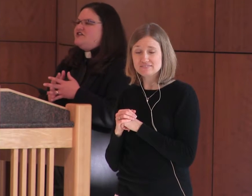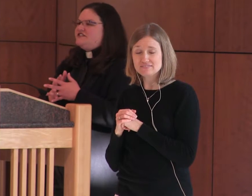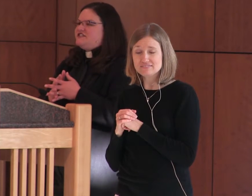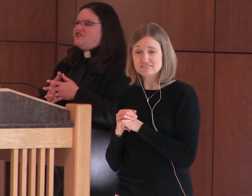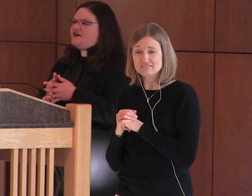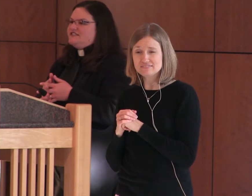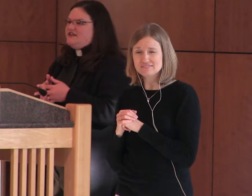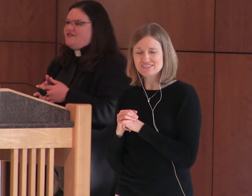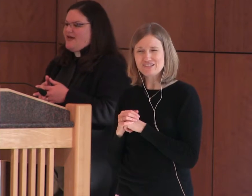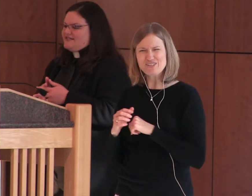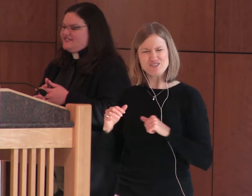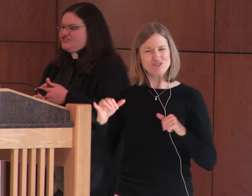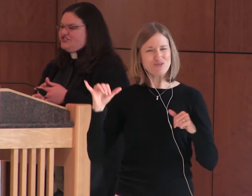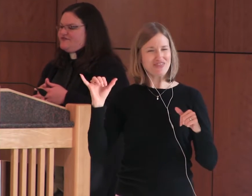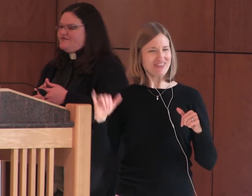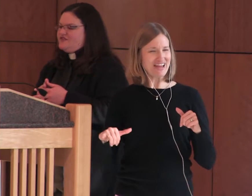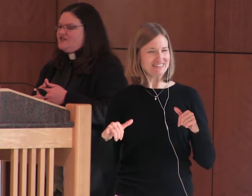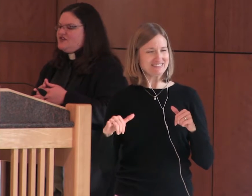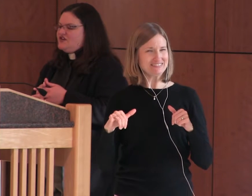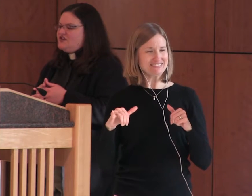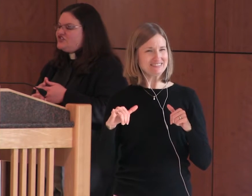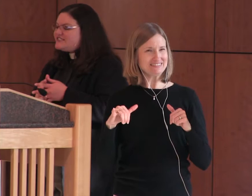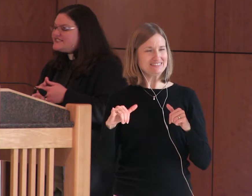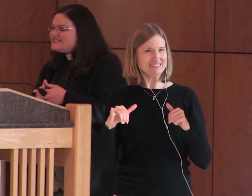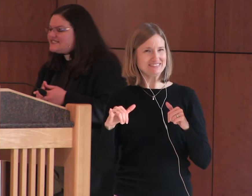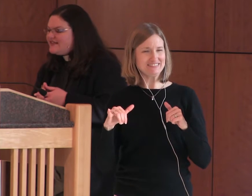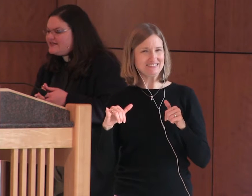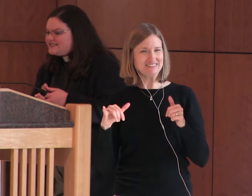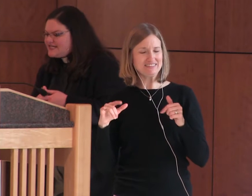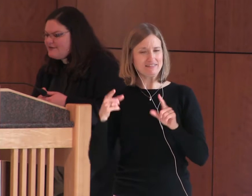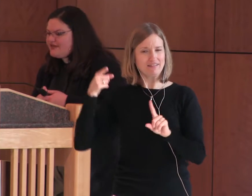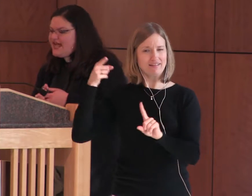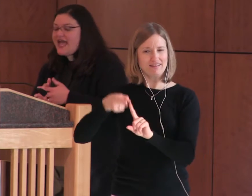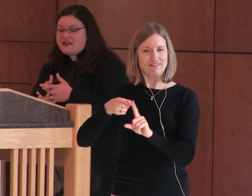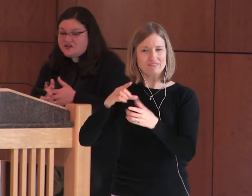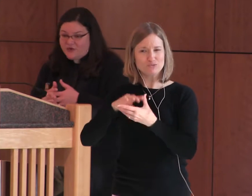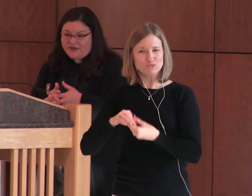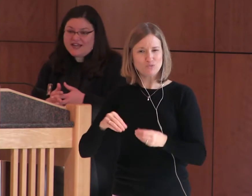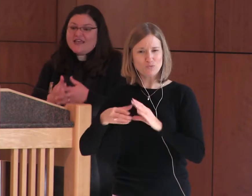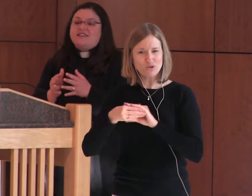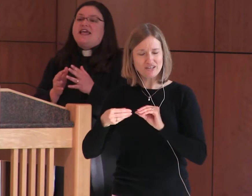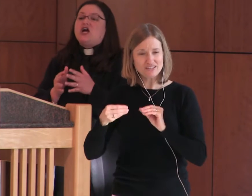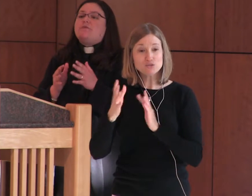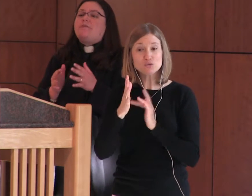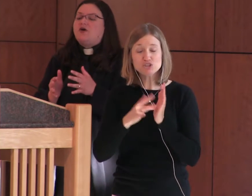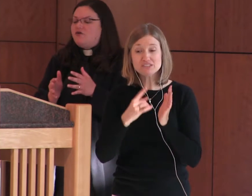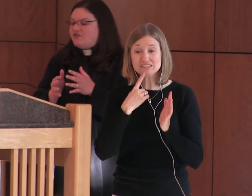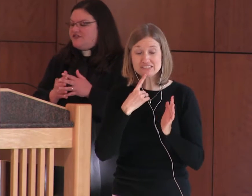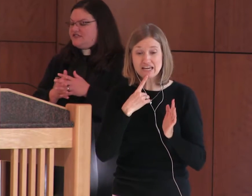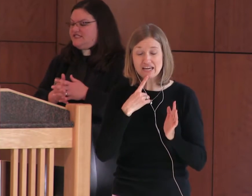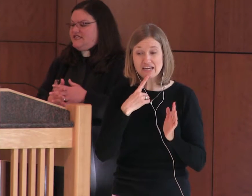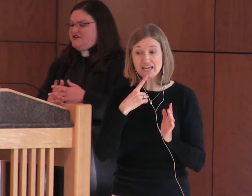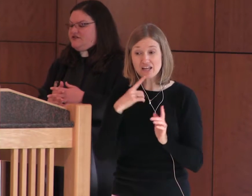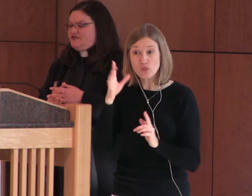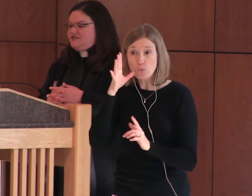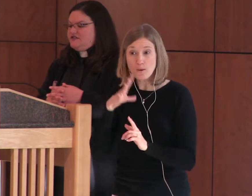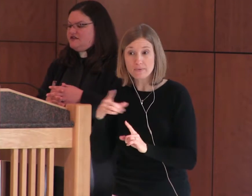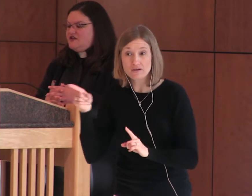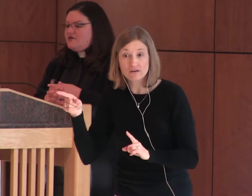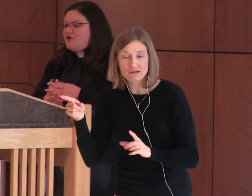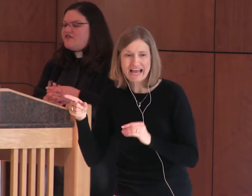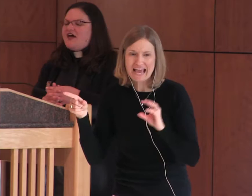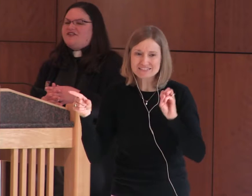And in here is the crux of the passage. Jesus is telling Simon and the woman that they are both